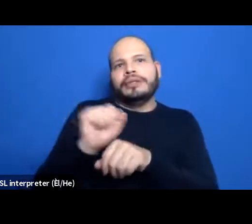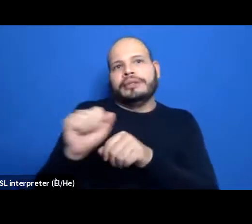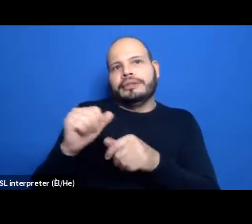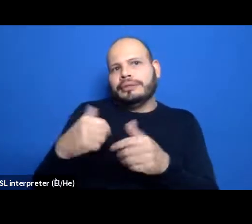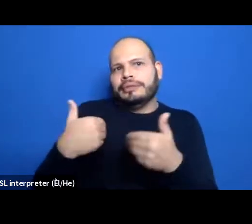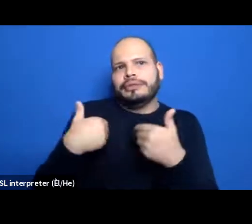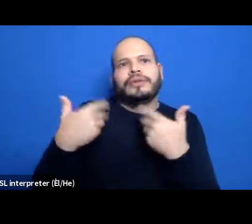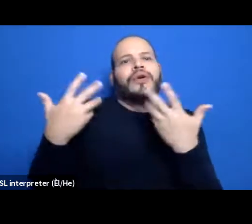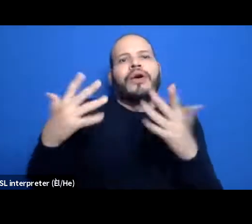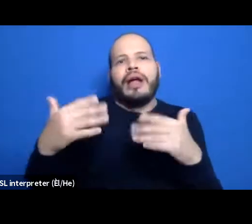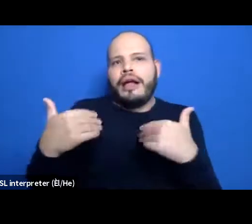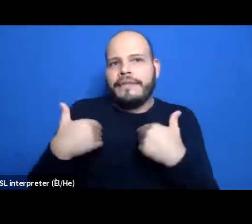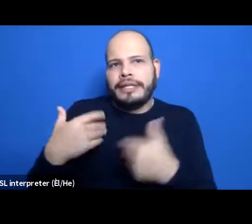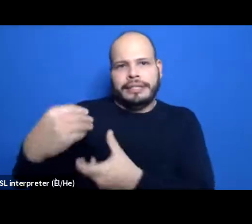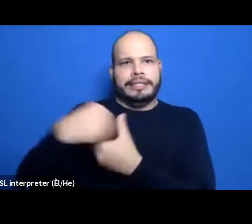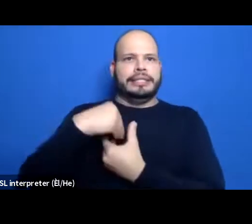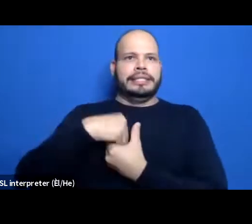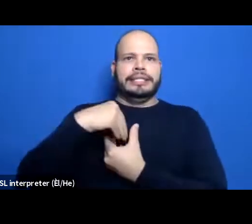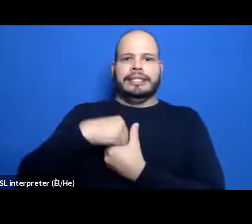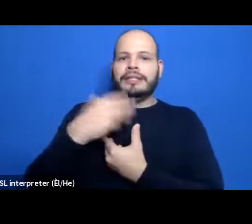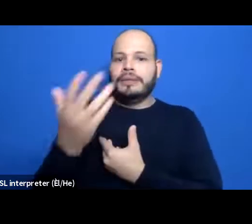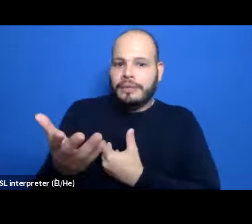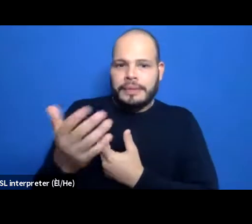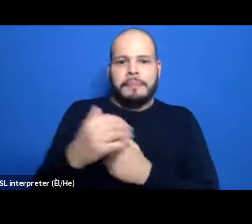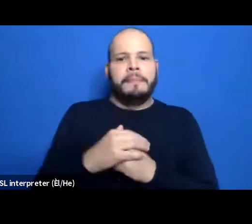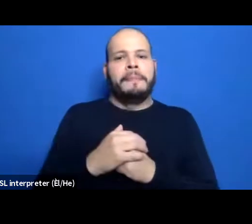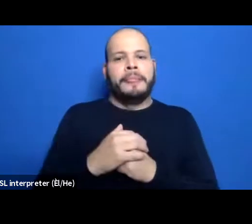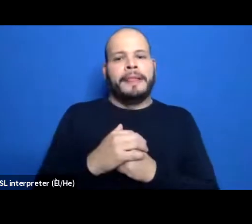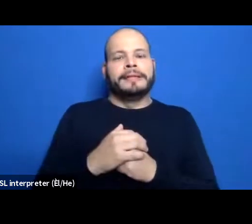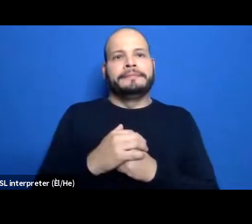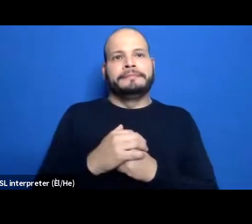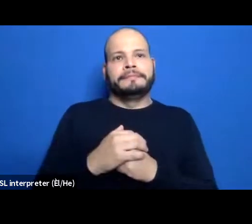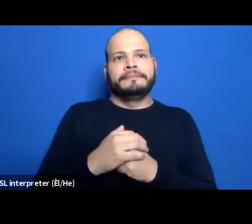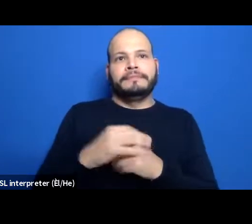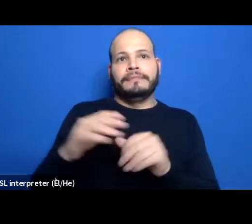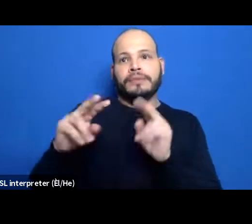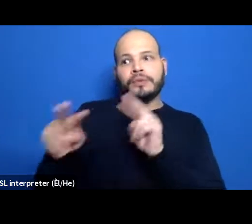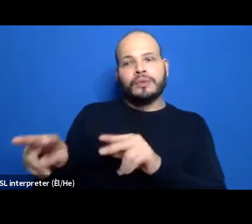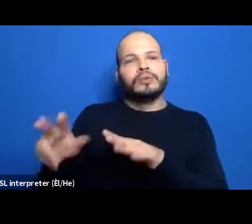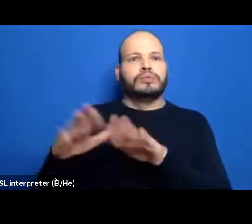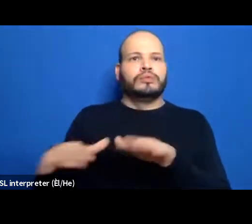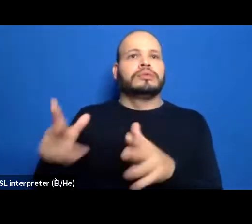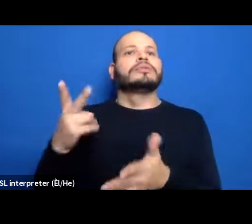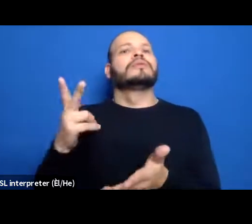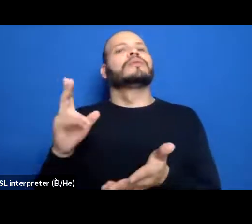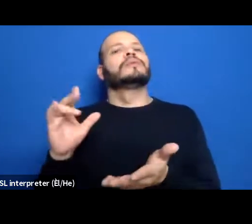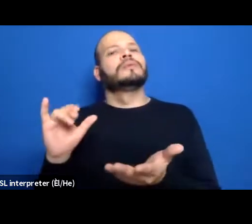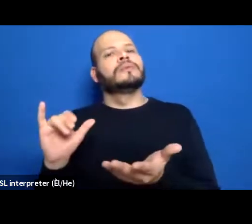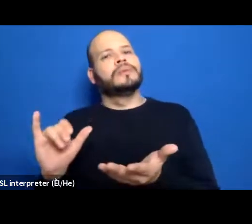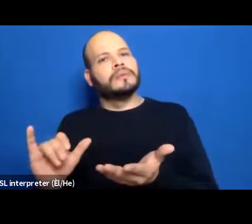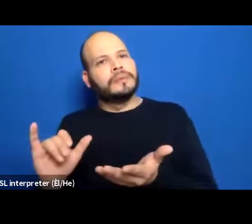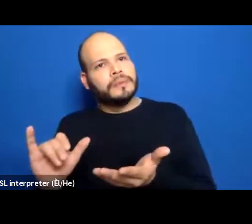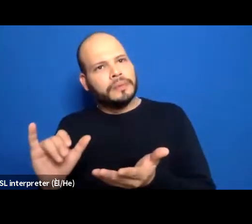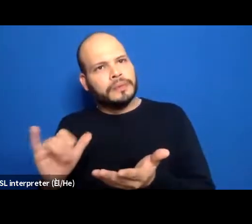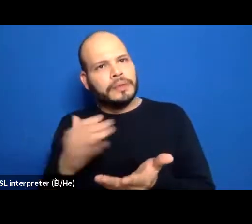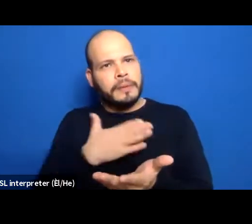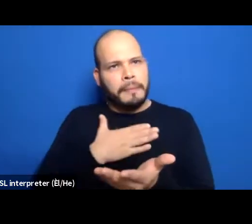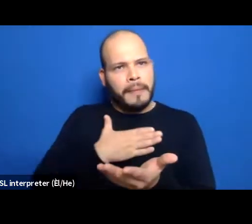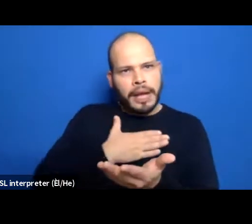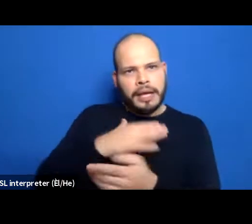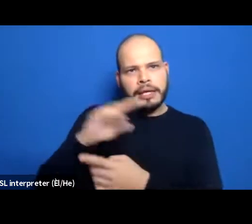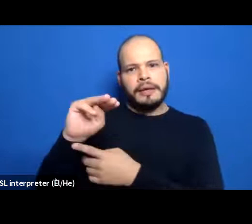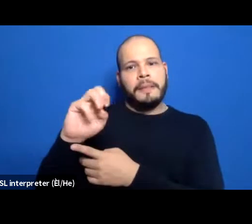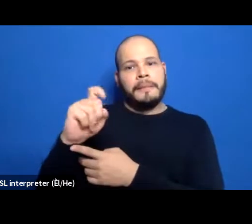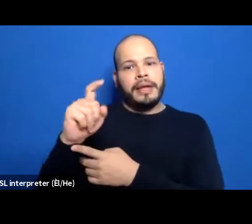so what if we looked at them as what I term in my little mixtape ecosystem as lyricists of their own